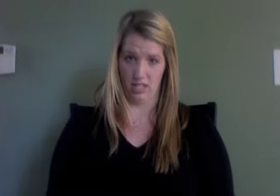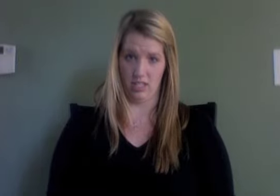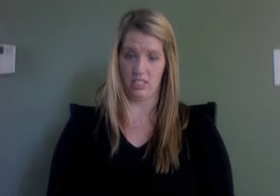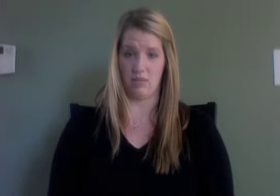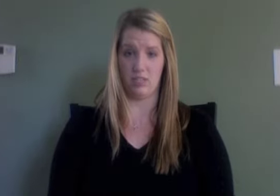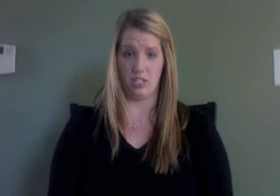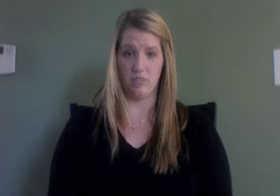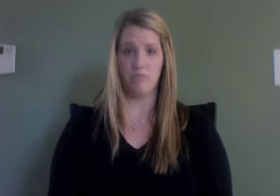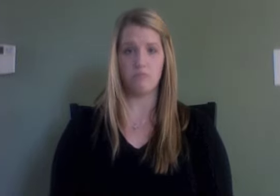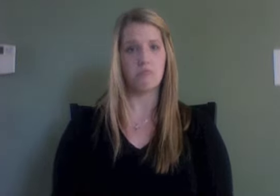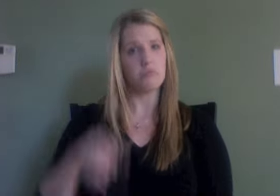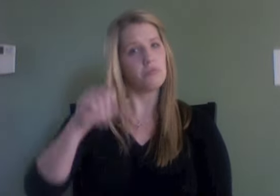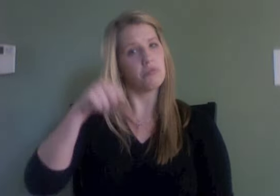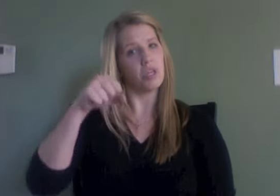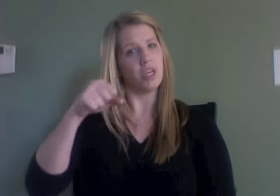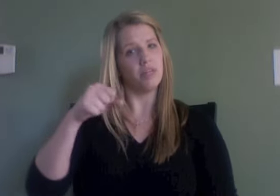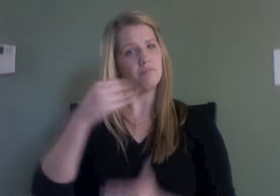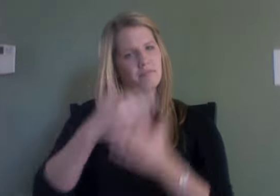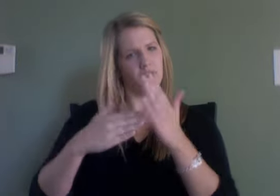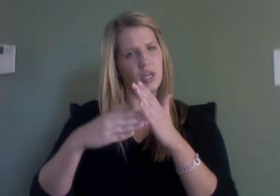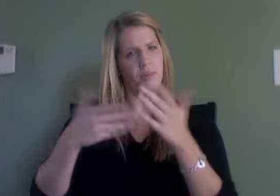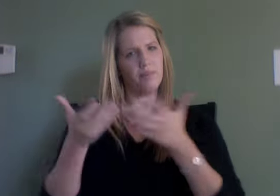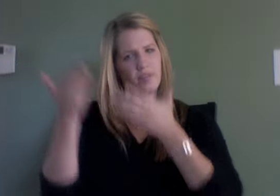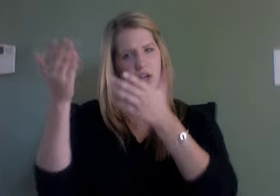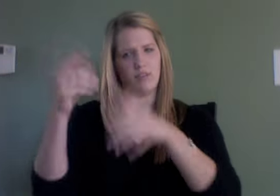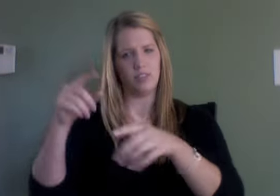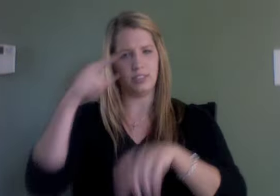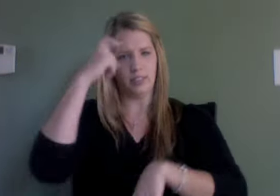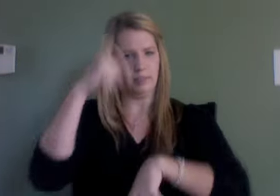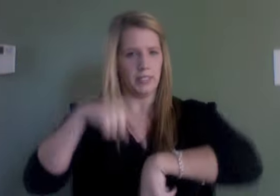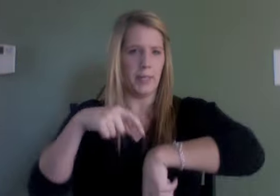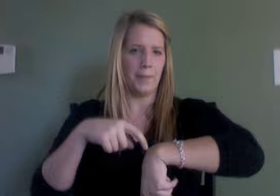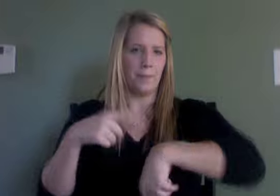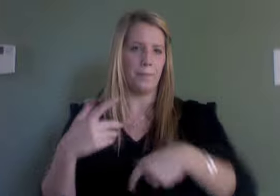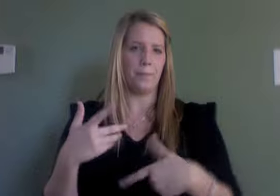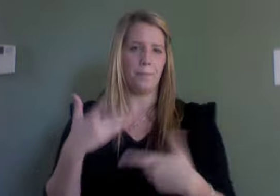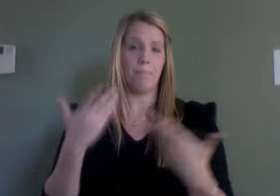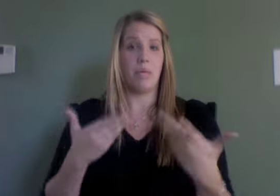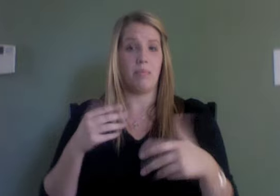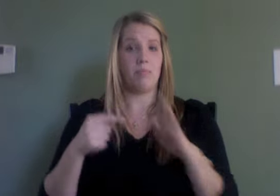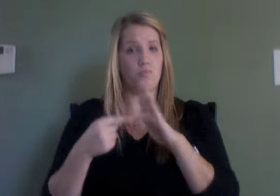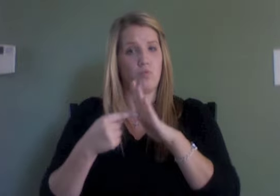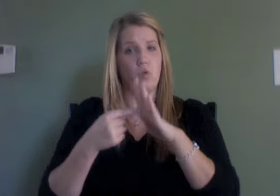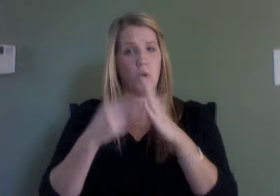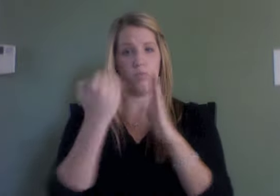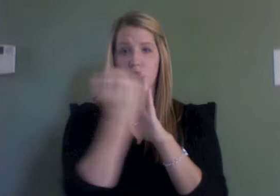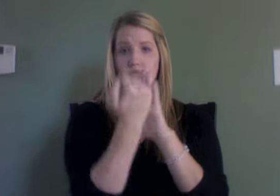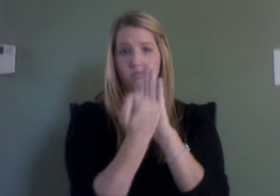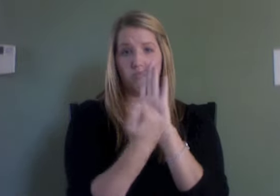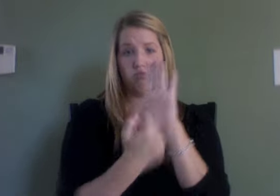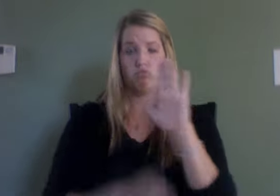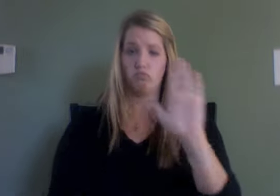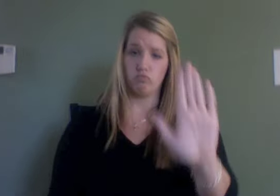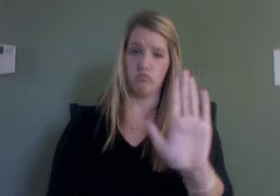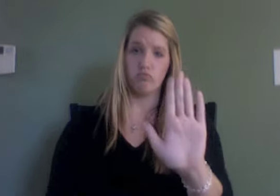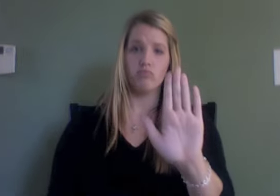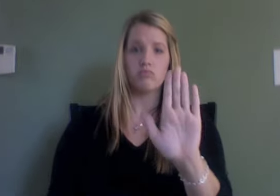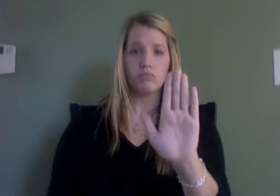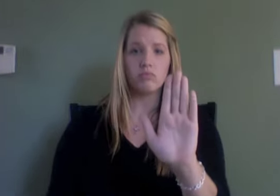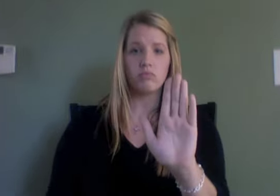the summer too? Offered during the summertime. And maybe I can kind of show you a list and you can look through what the courses that are required so you can have a better sense of